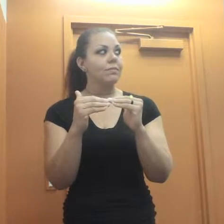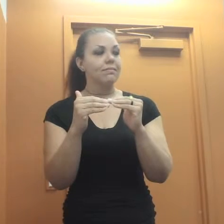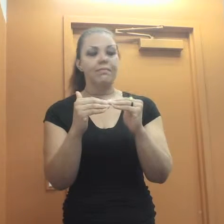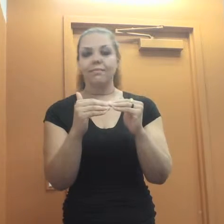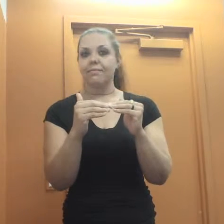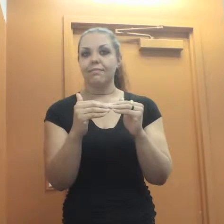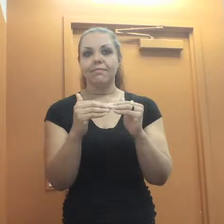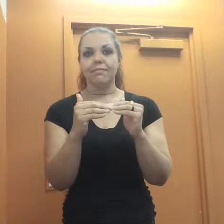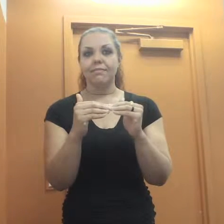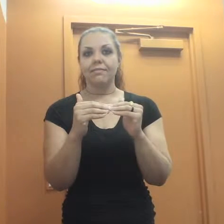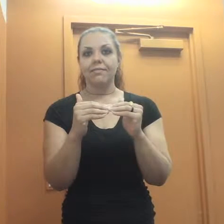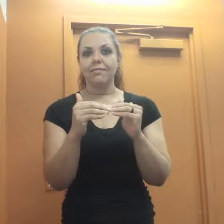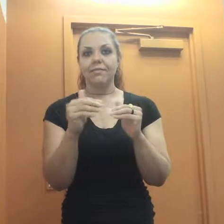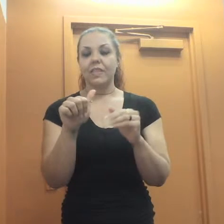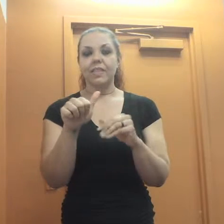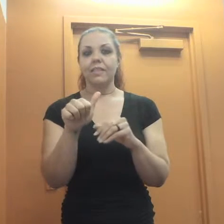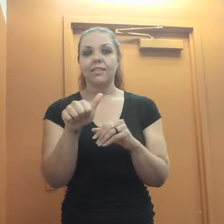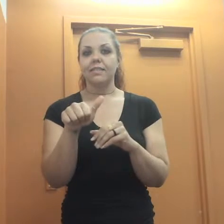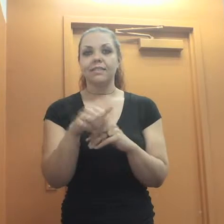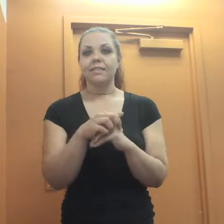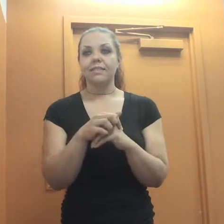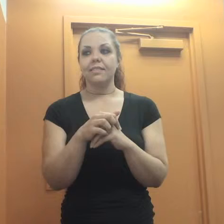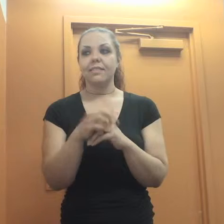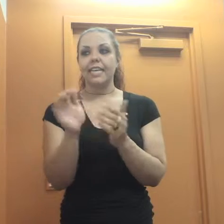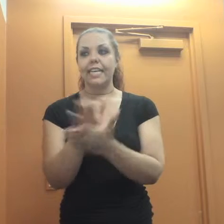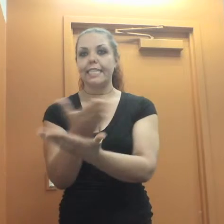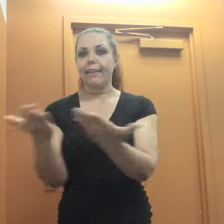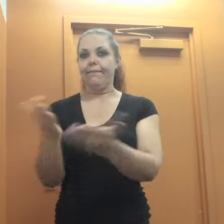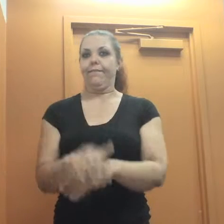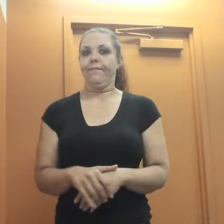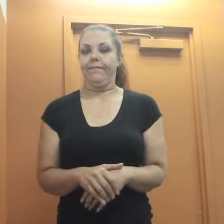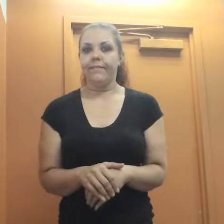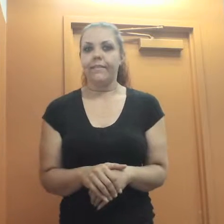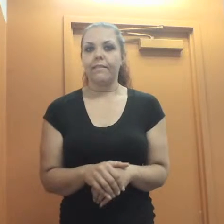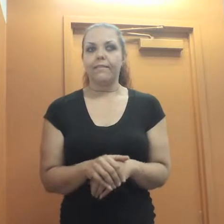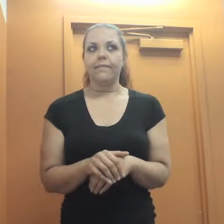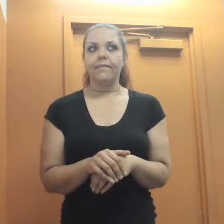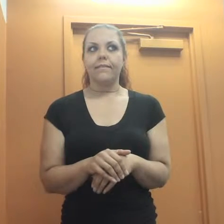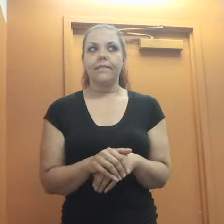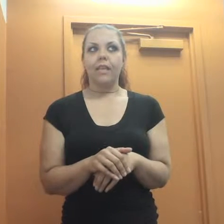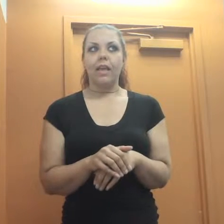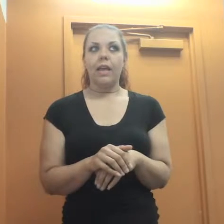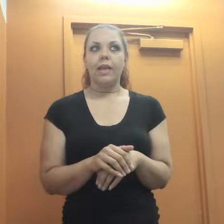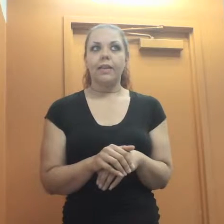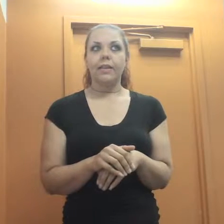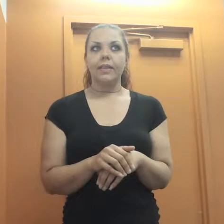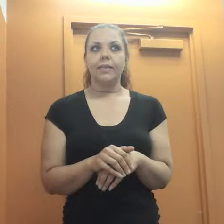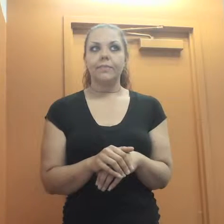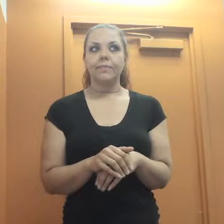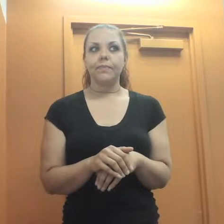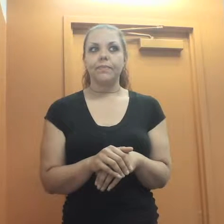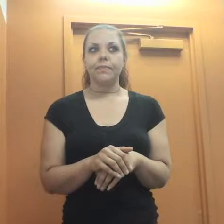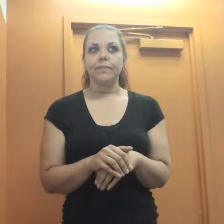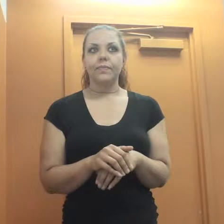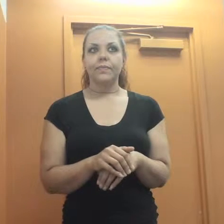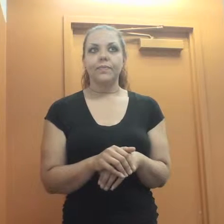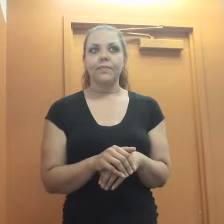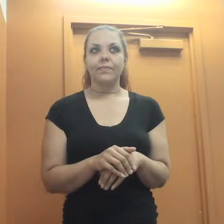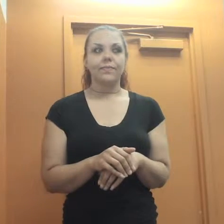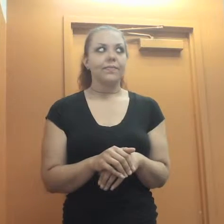of hydrogen squared. So plugging in the numbers, the concentration of CH3OH was